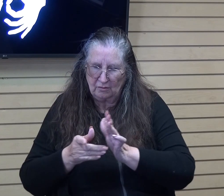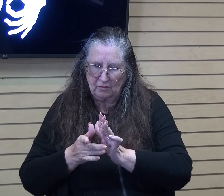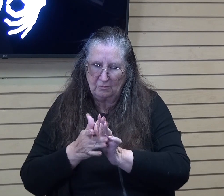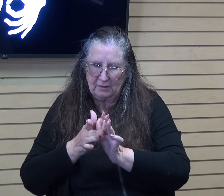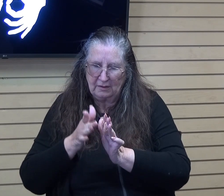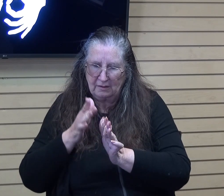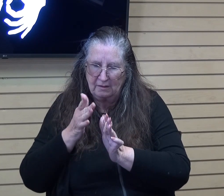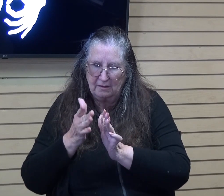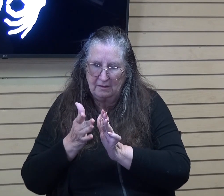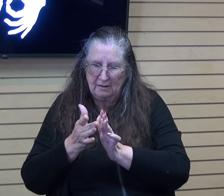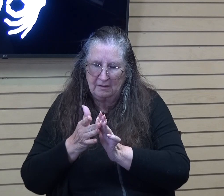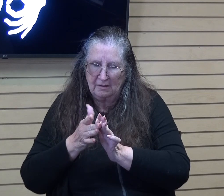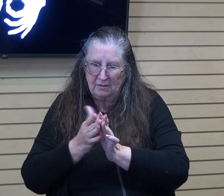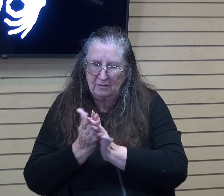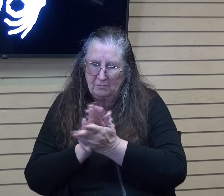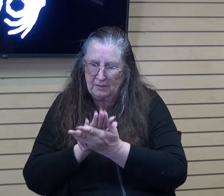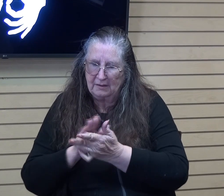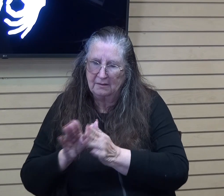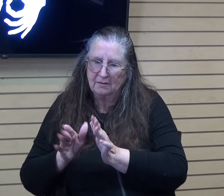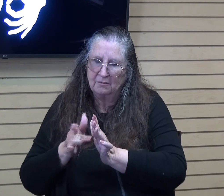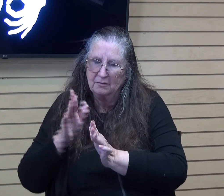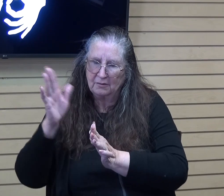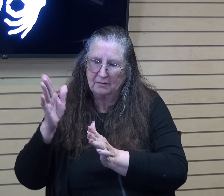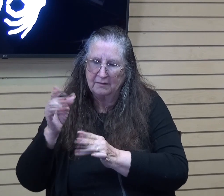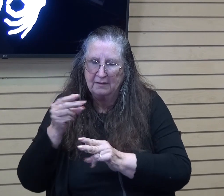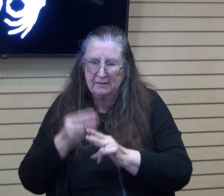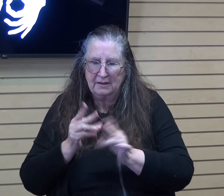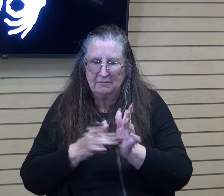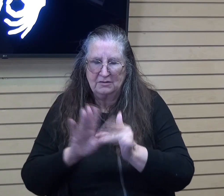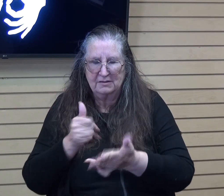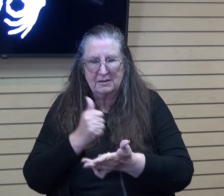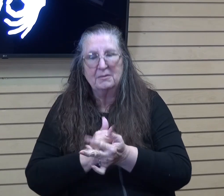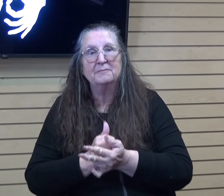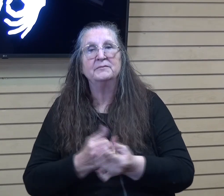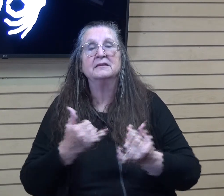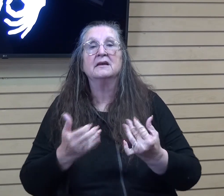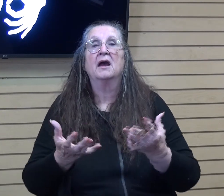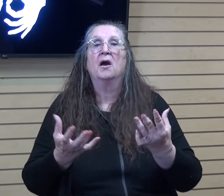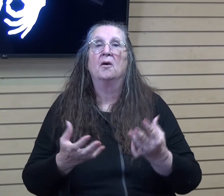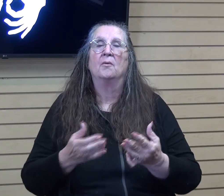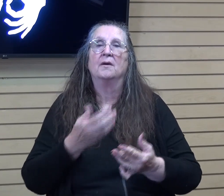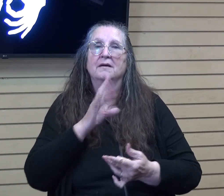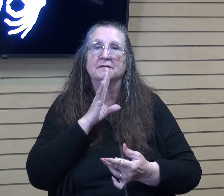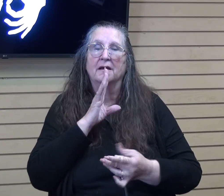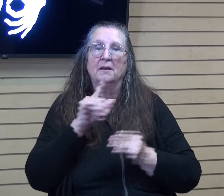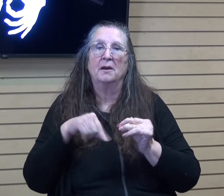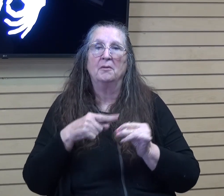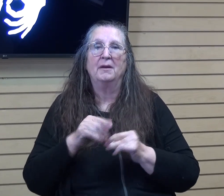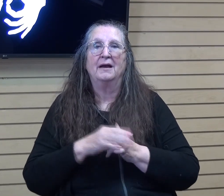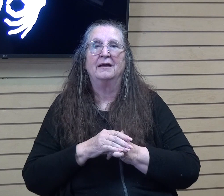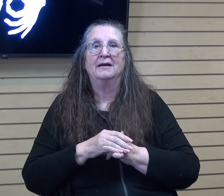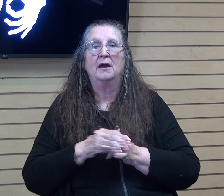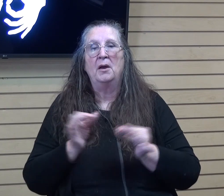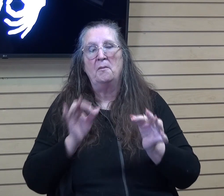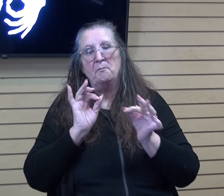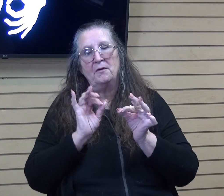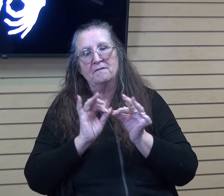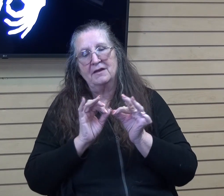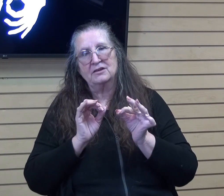name, amen. Well, today I wanted to talk a little bit about perfectionism.